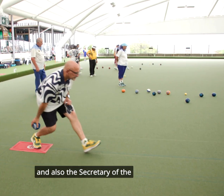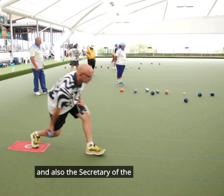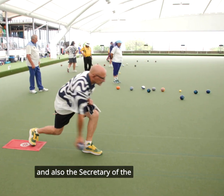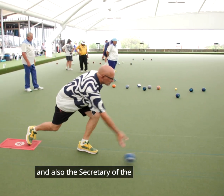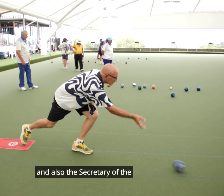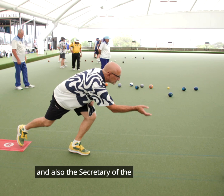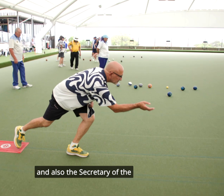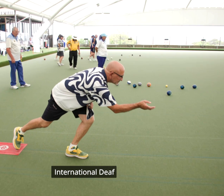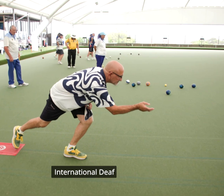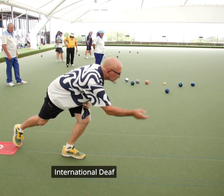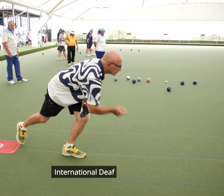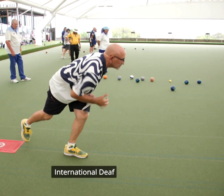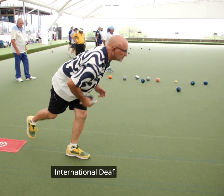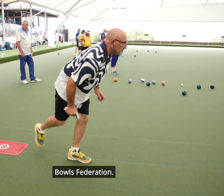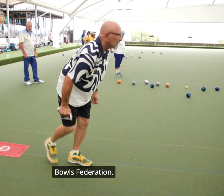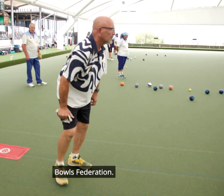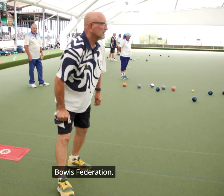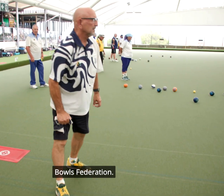the Secretary of the International Deaf Bowls Federation.